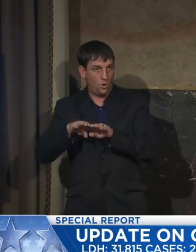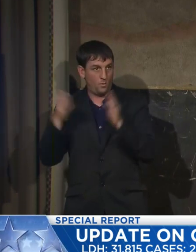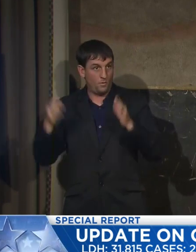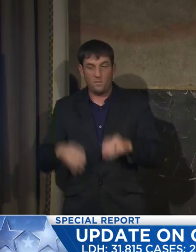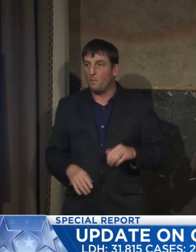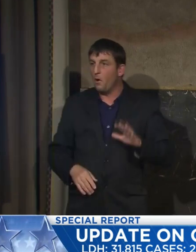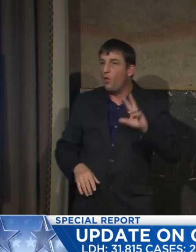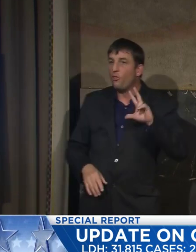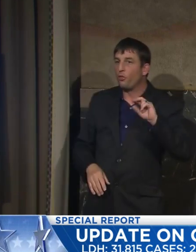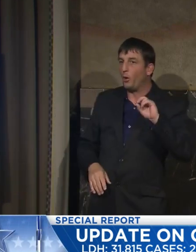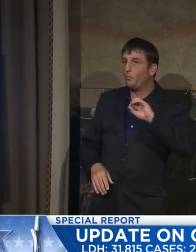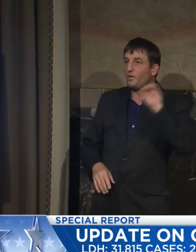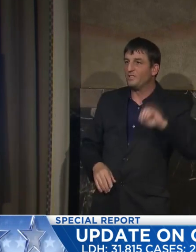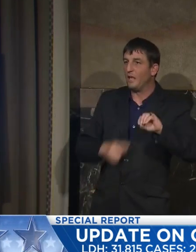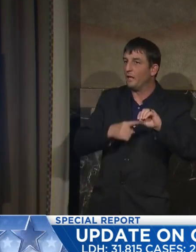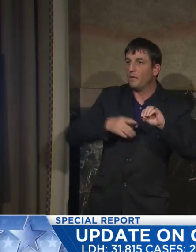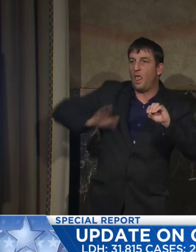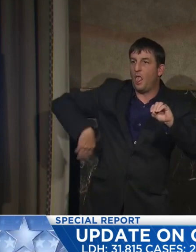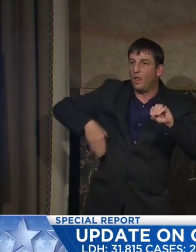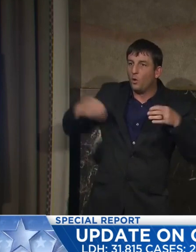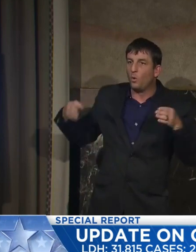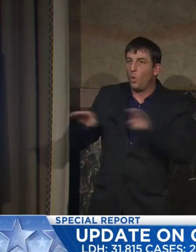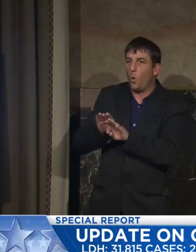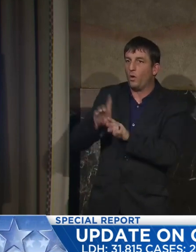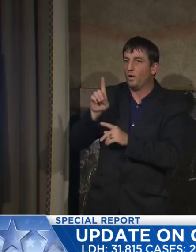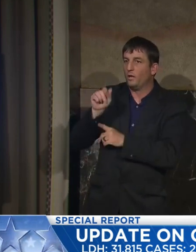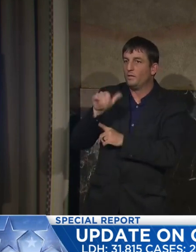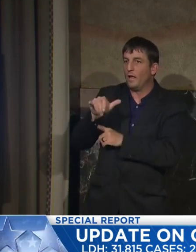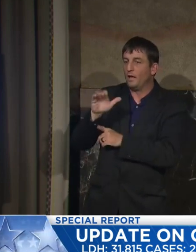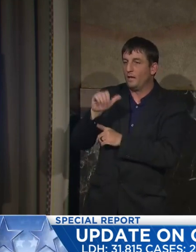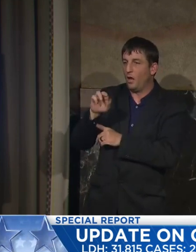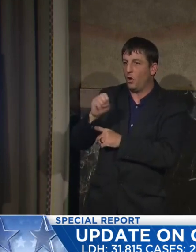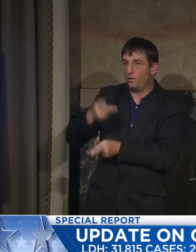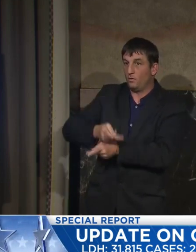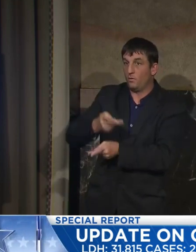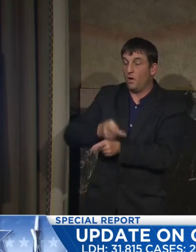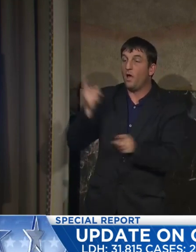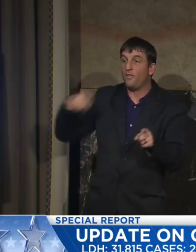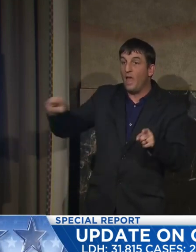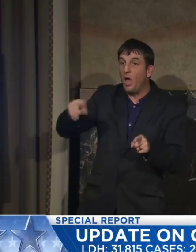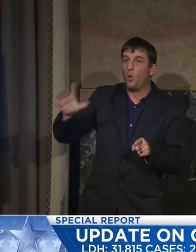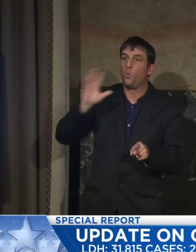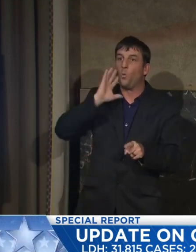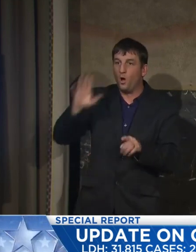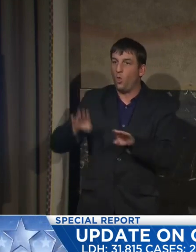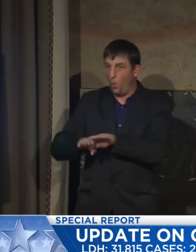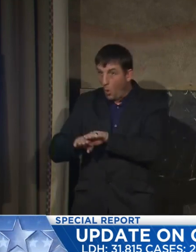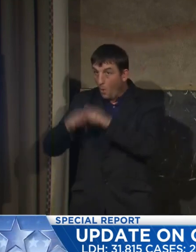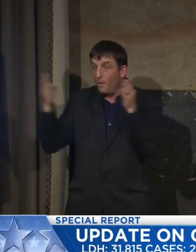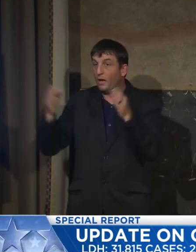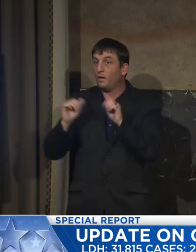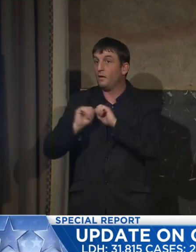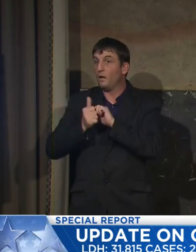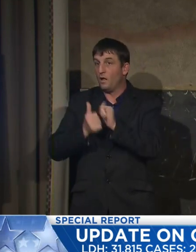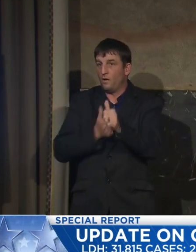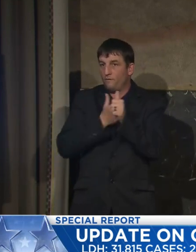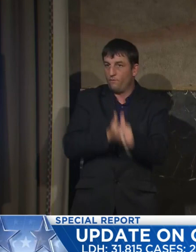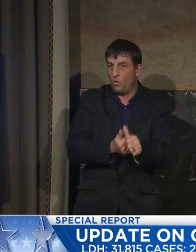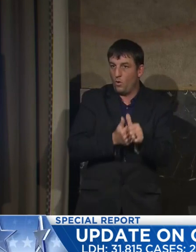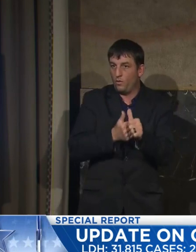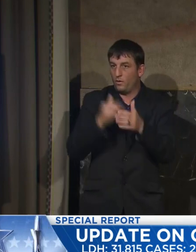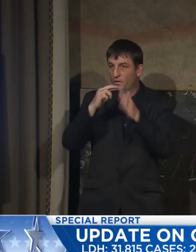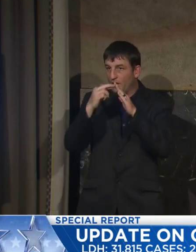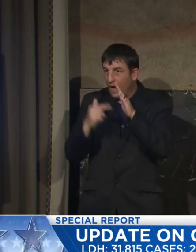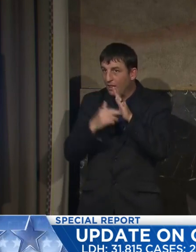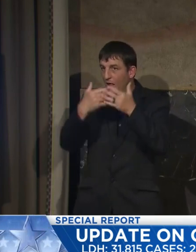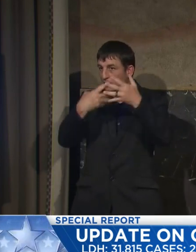never closed. And so they will be reopening with guidelines as they are able to